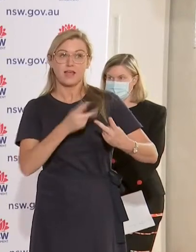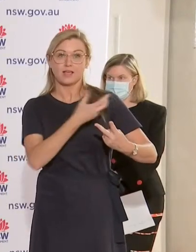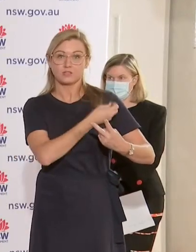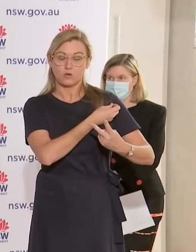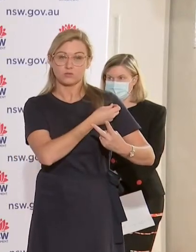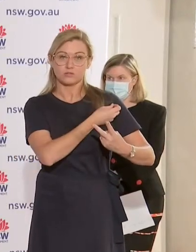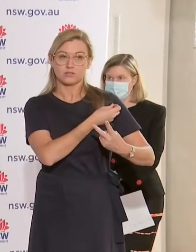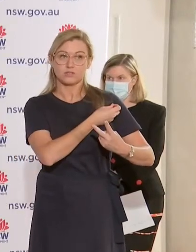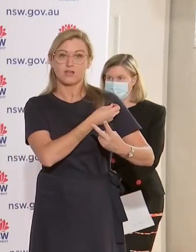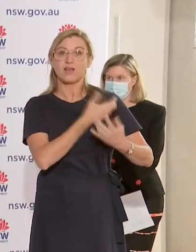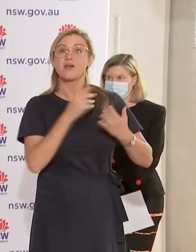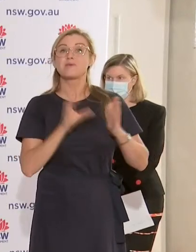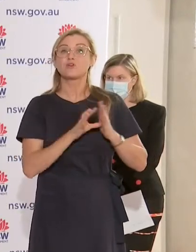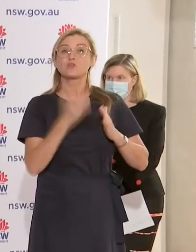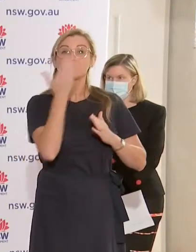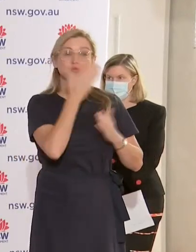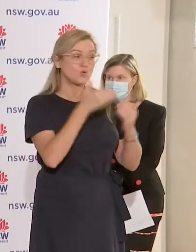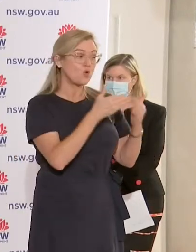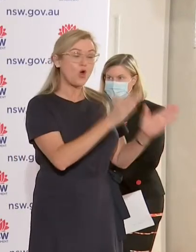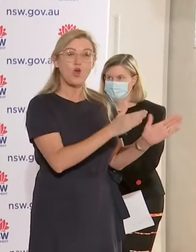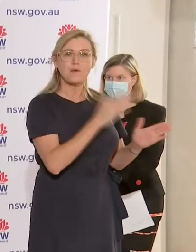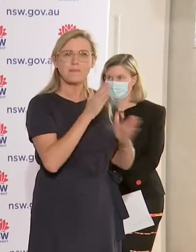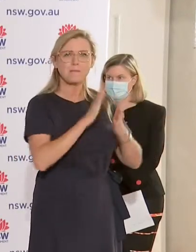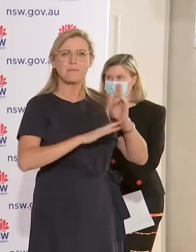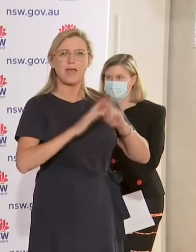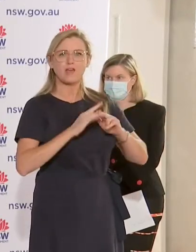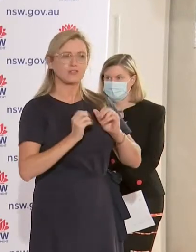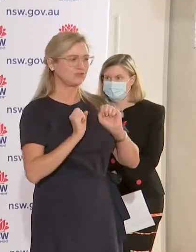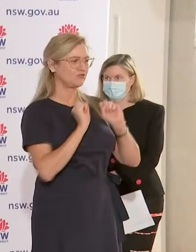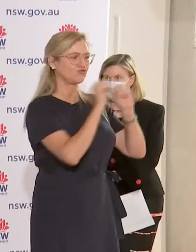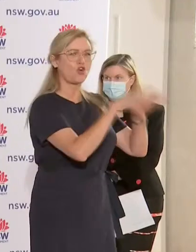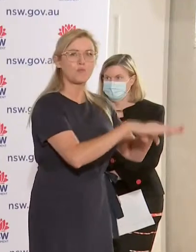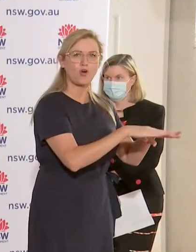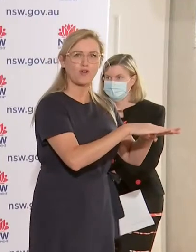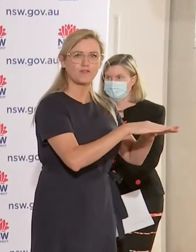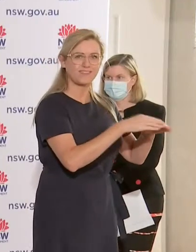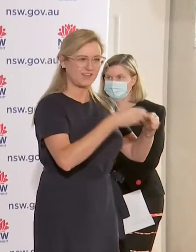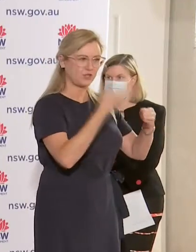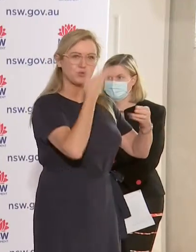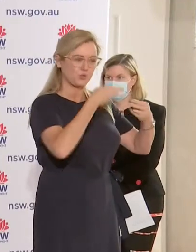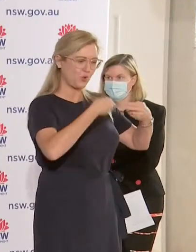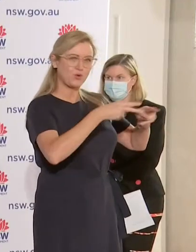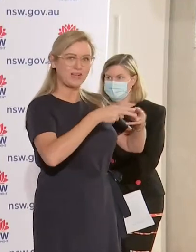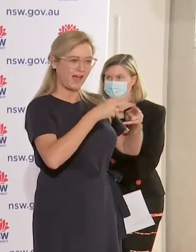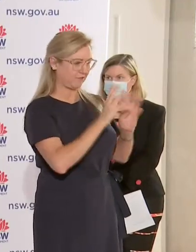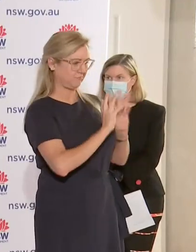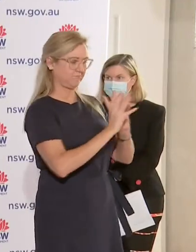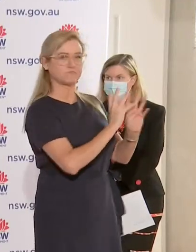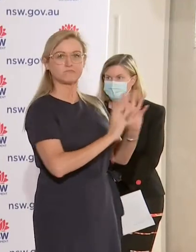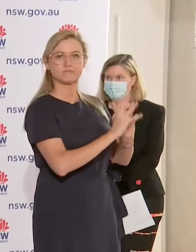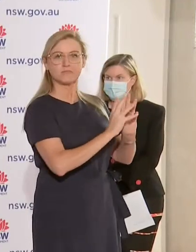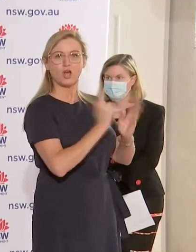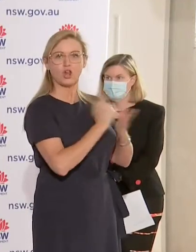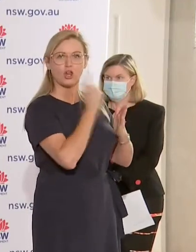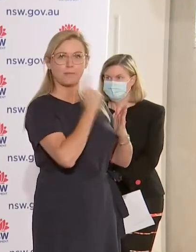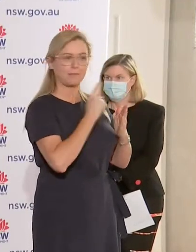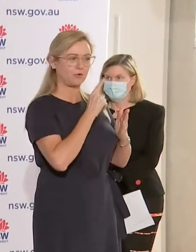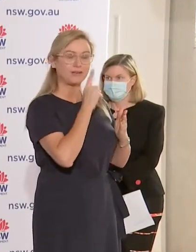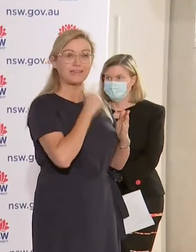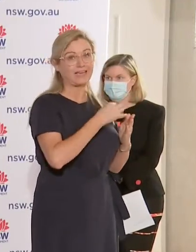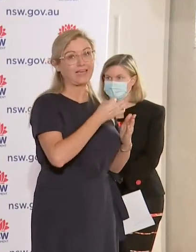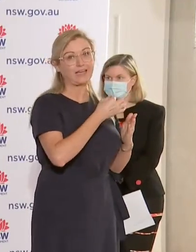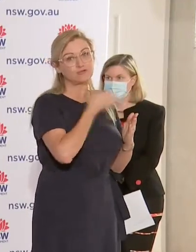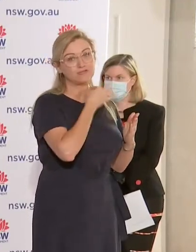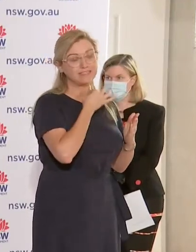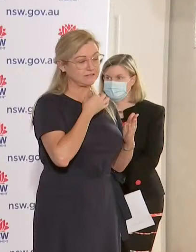adults will congregate at particular times, dropping children off or picking them up. So there's a lot of risks associated with school going back beyond the school